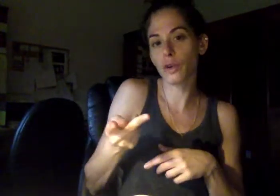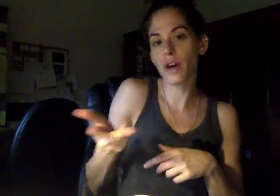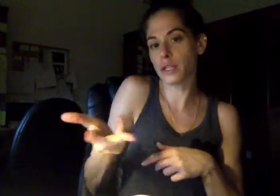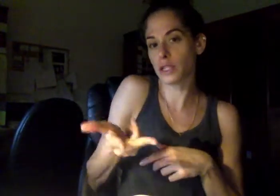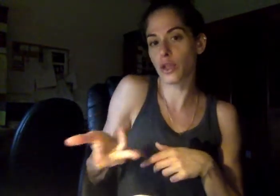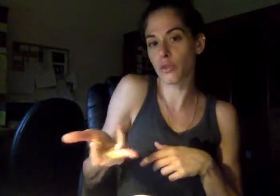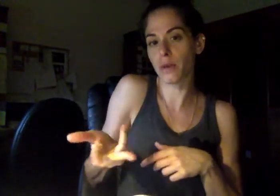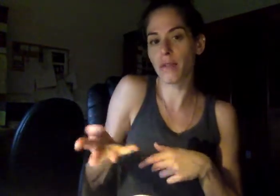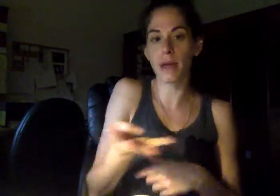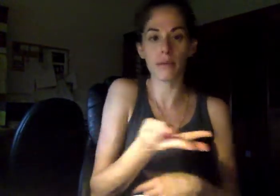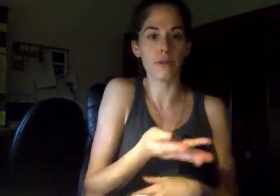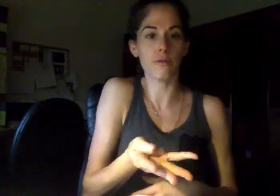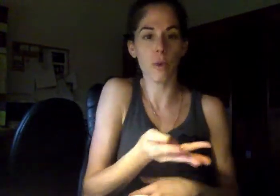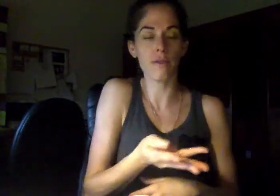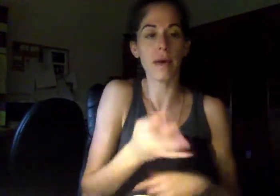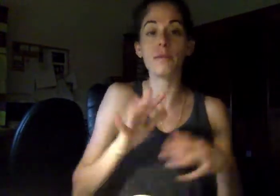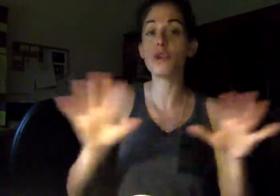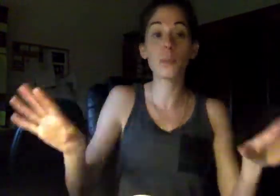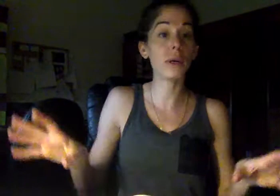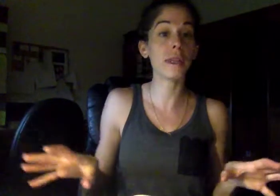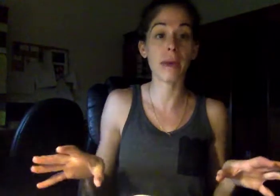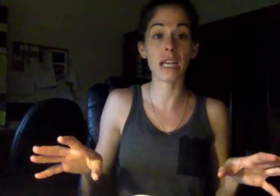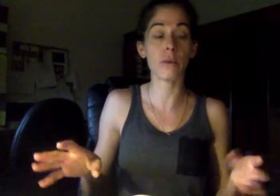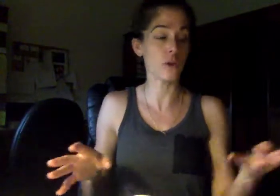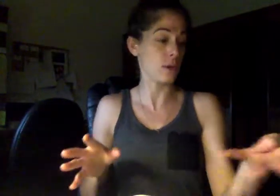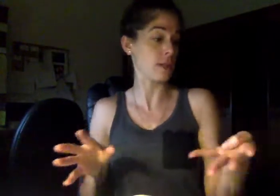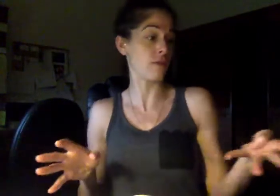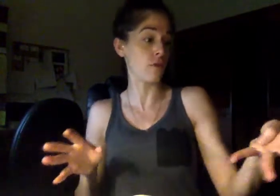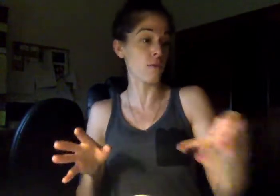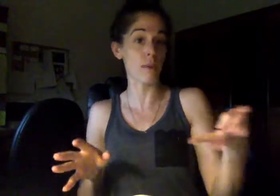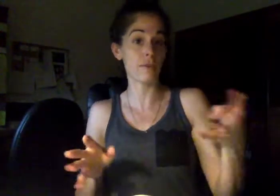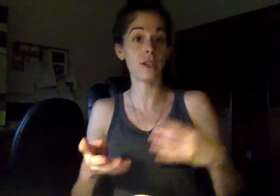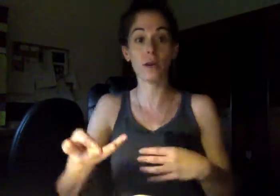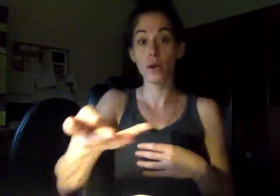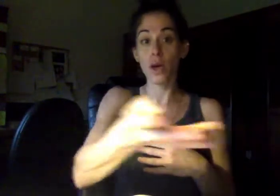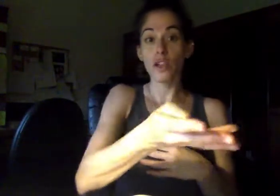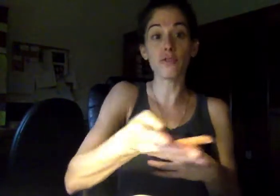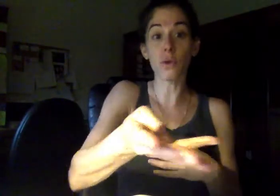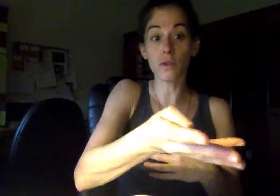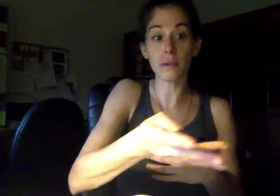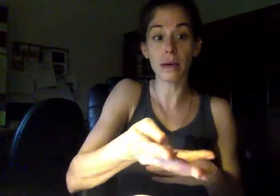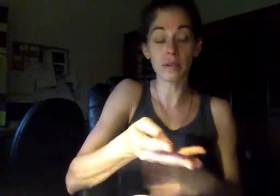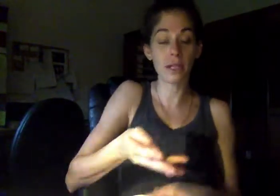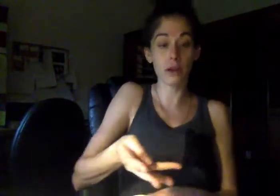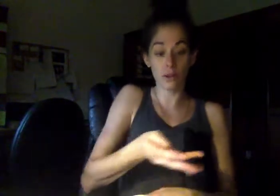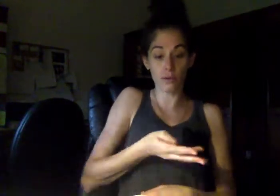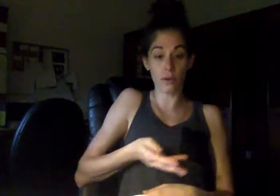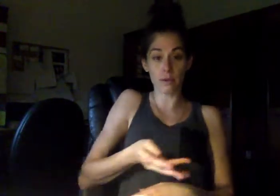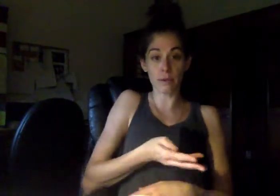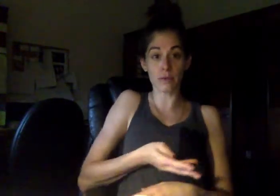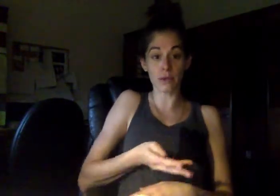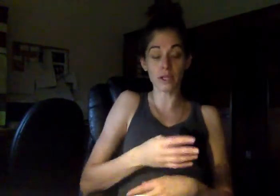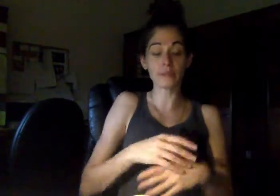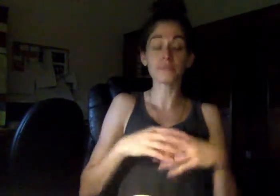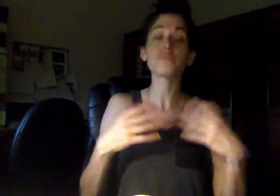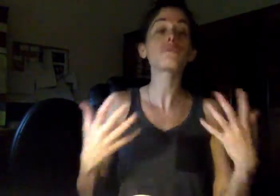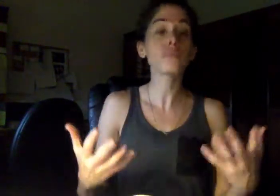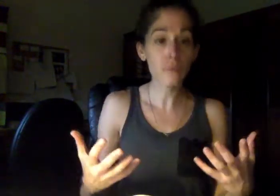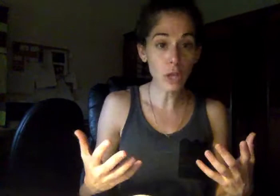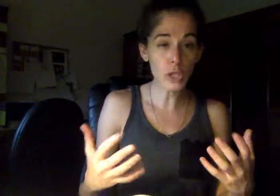us, the 3 of them, the 4 of them. You could put them anywhere. You can say the 4 of them over here, the 4 of them over here, the 4 of them over here. So kind